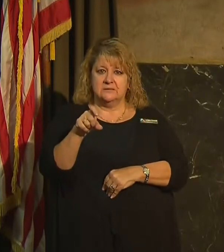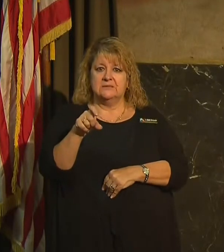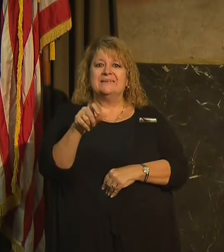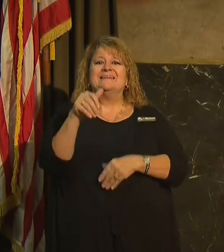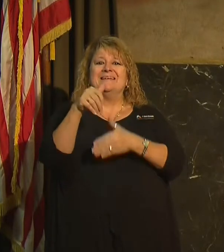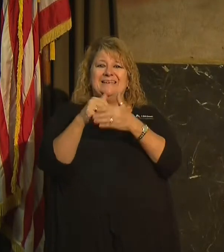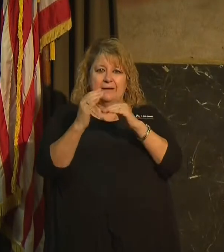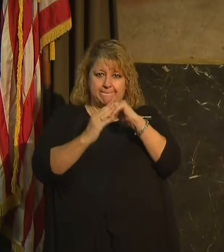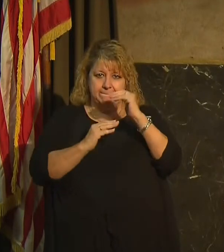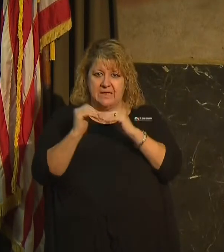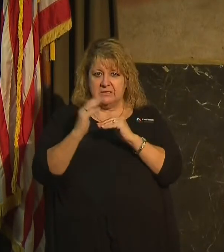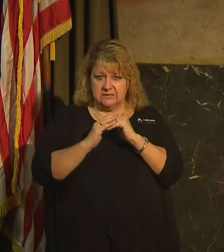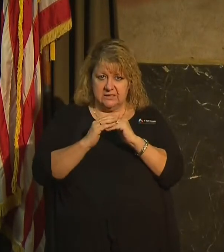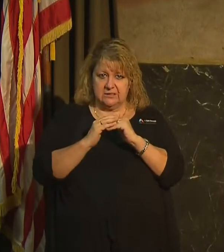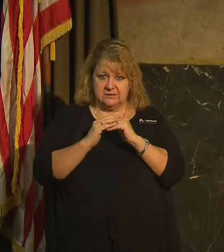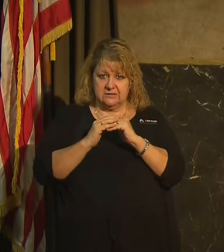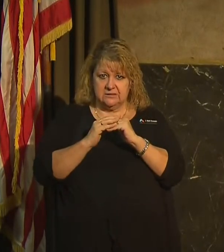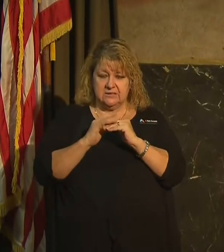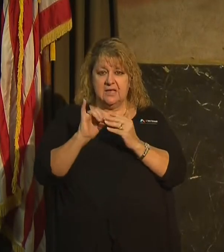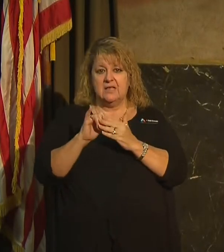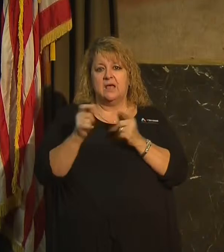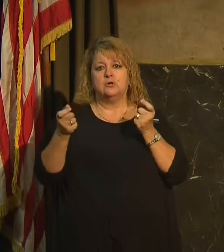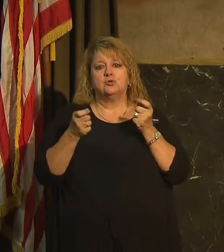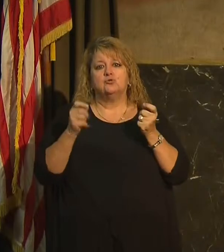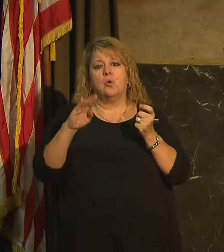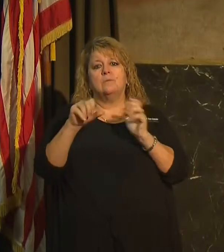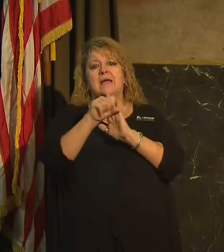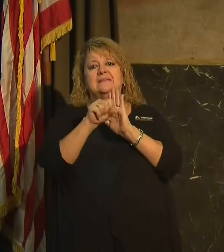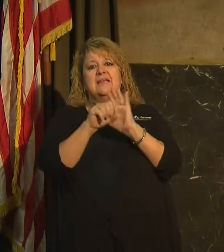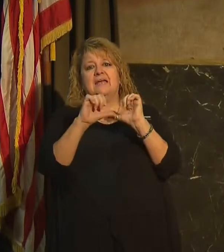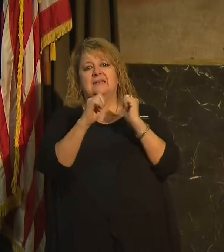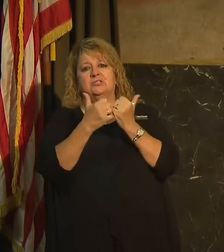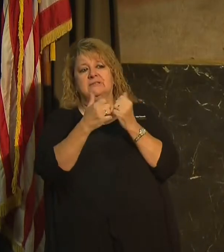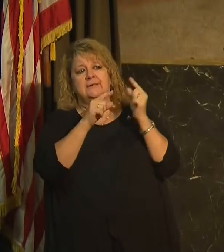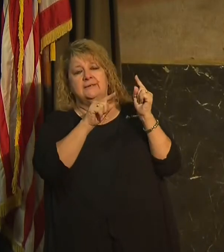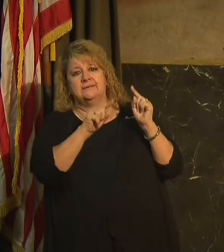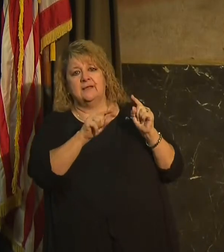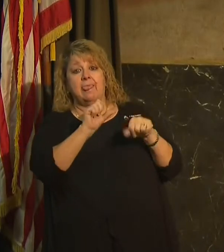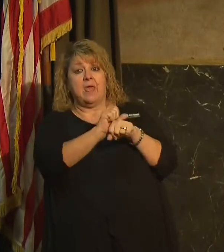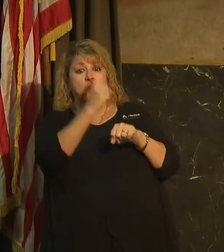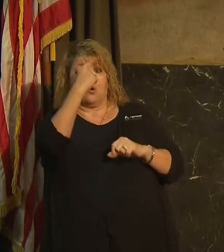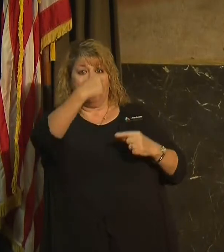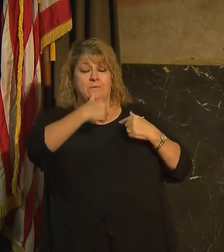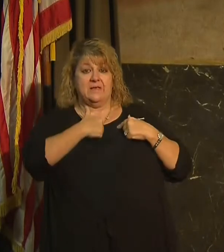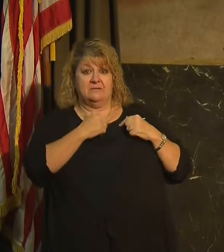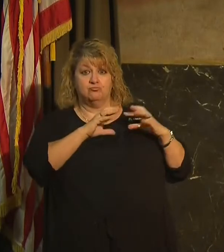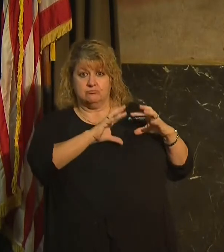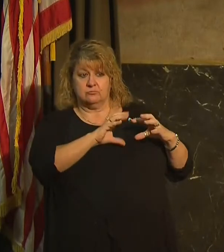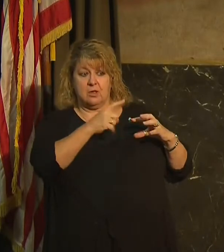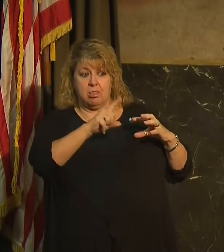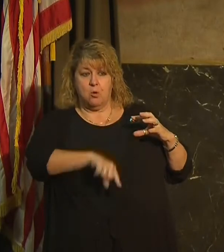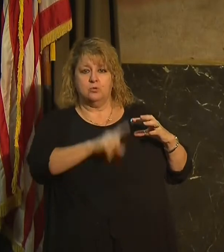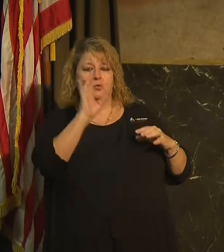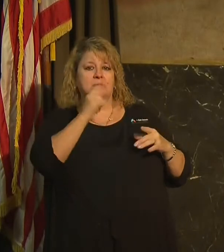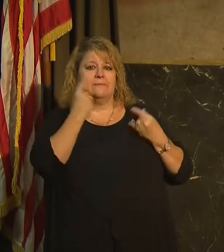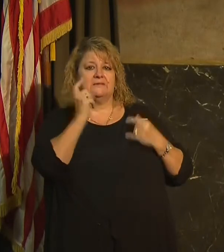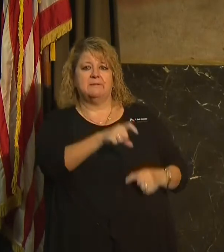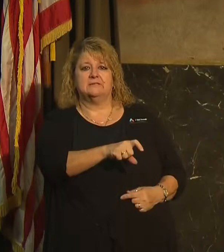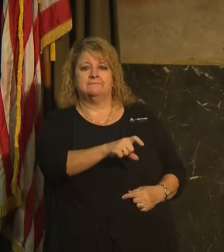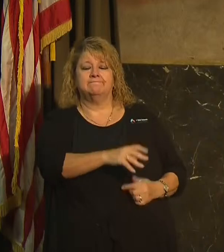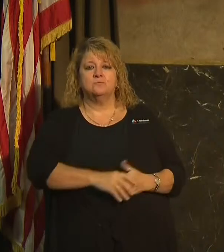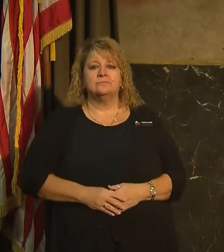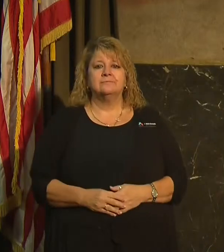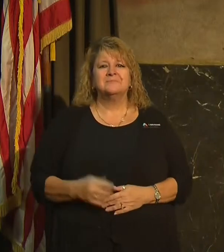in buildings that are controlled by state agencies that work for me. We know